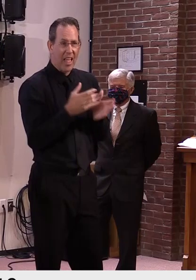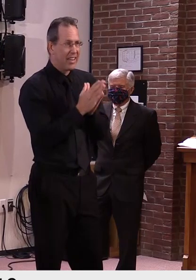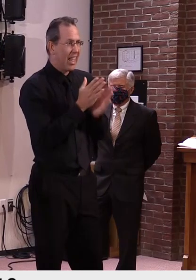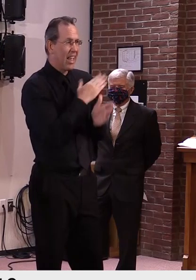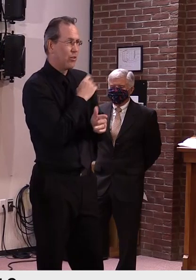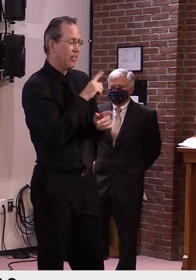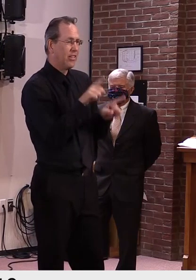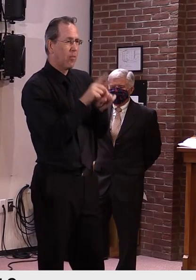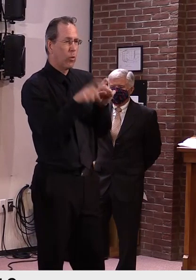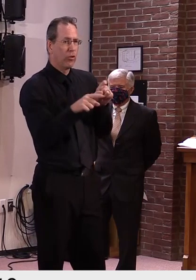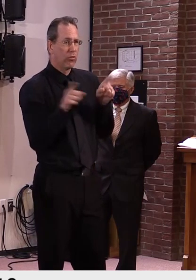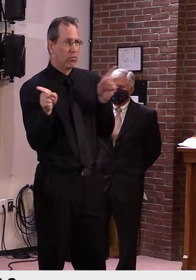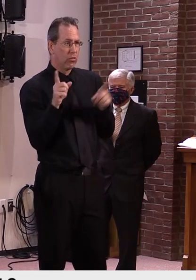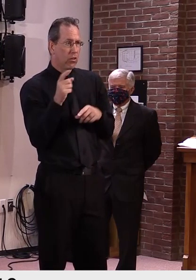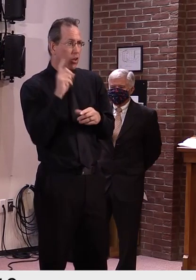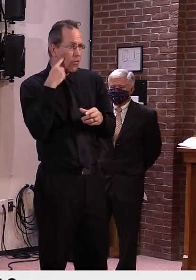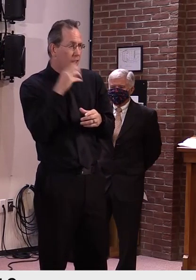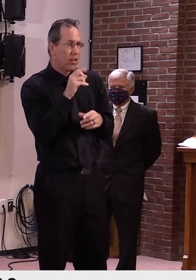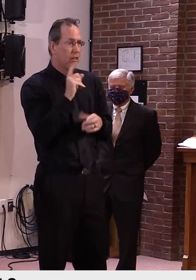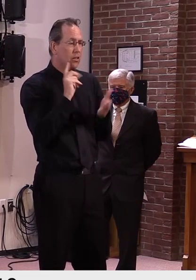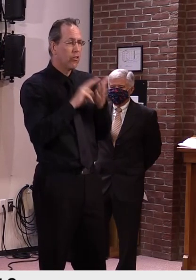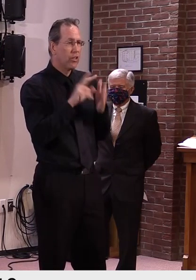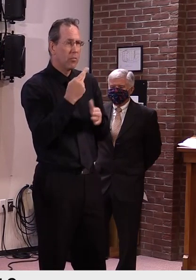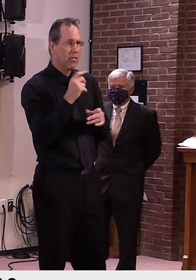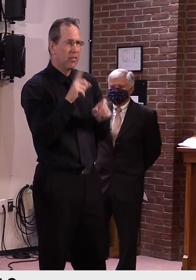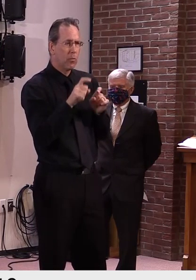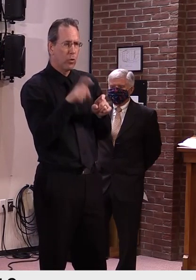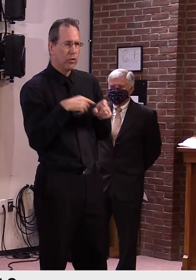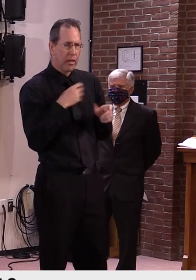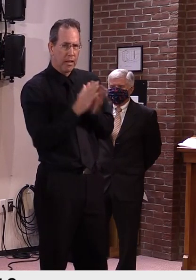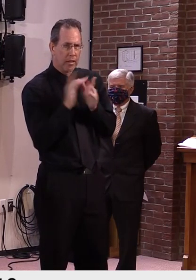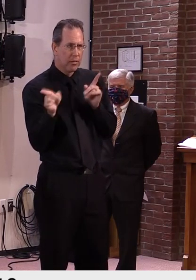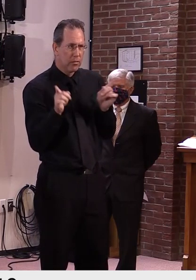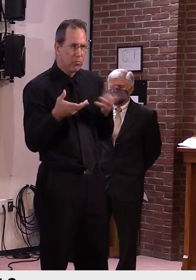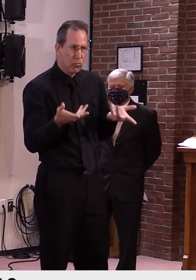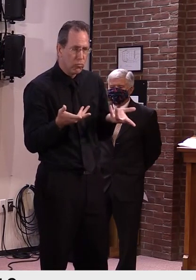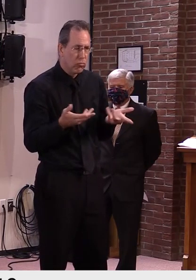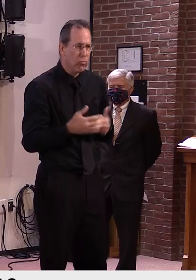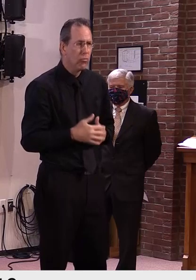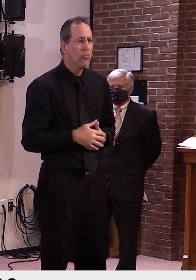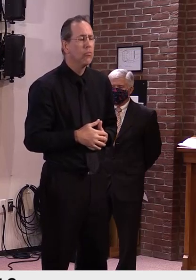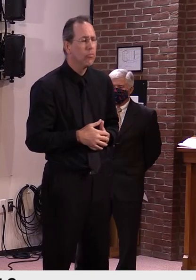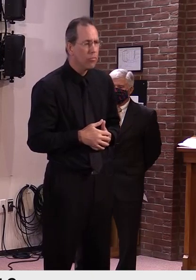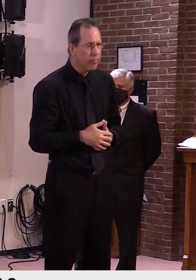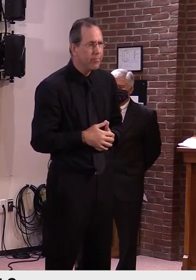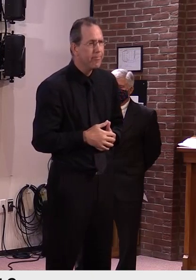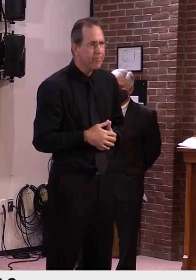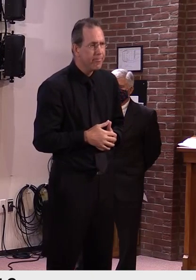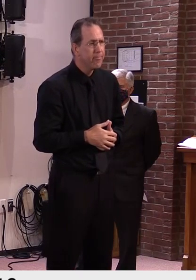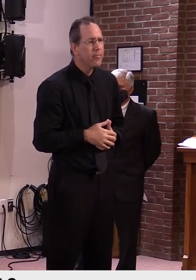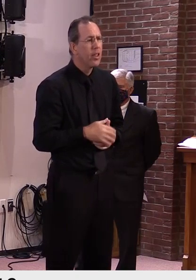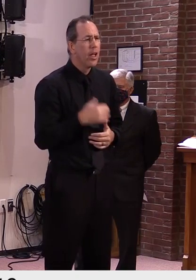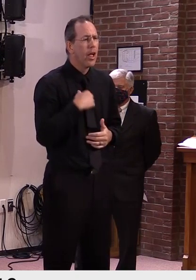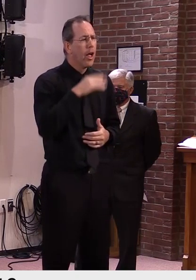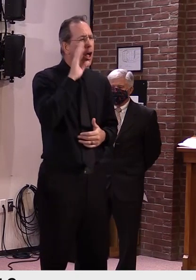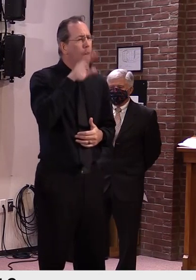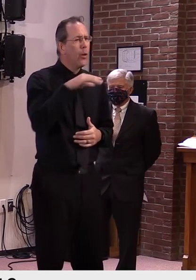Okay. My second question is, and once again, this is a little bit unfair because I'm just coming out of left field.